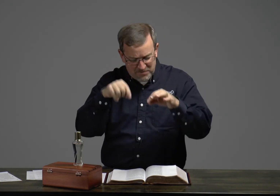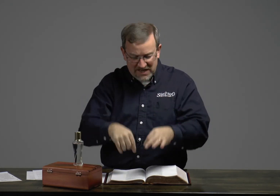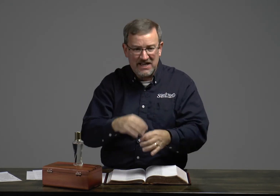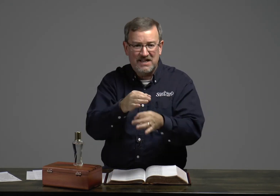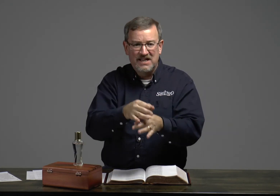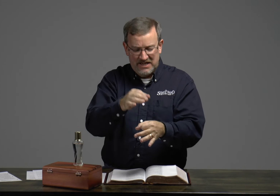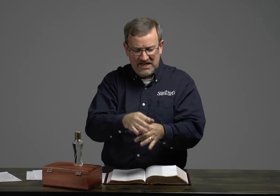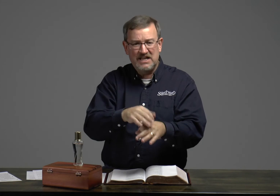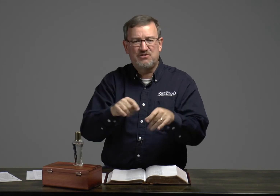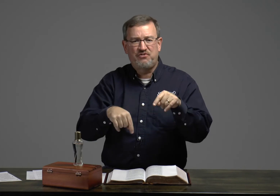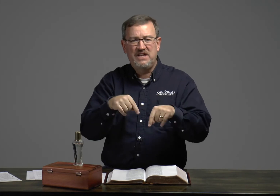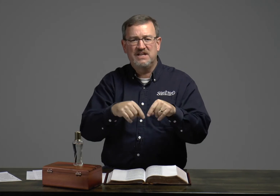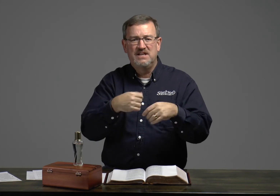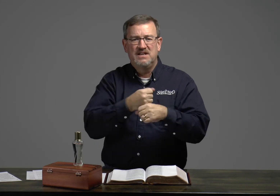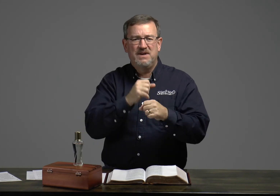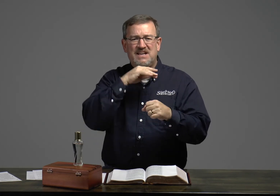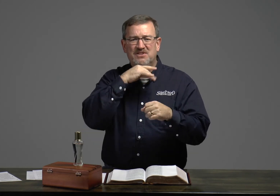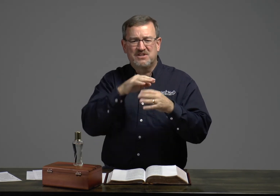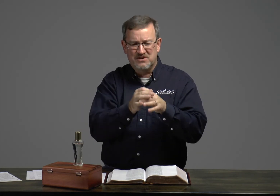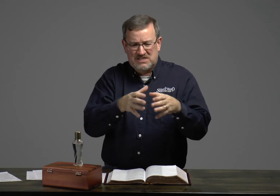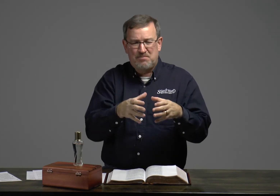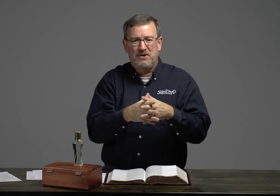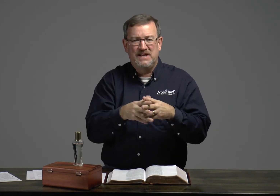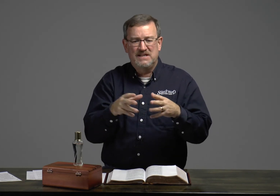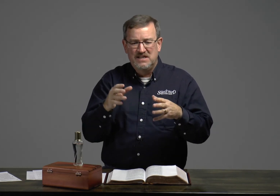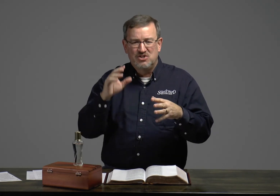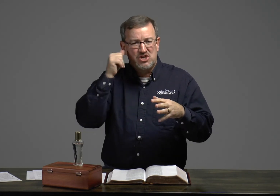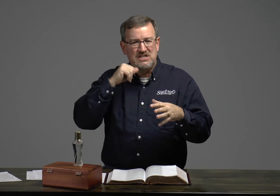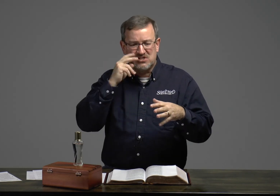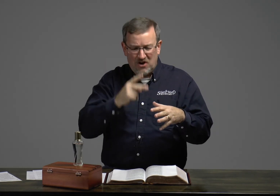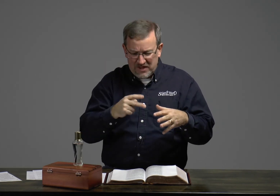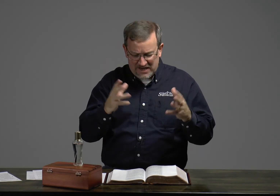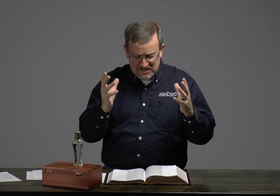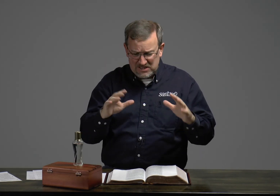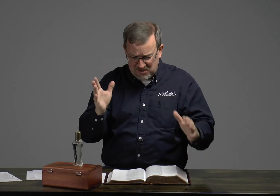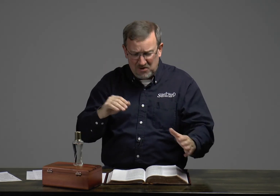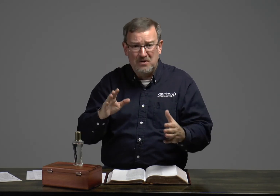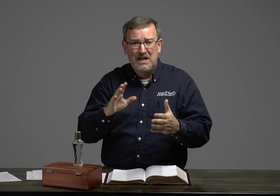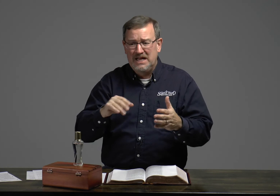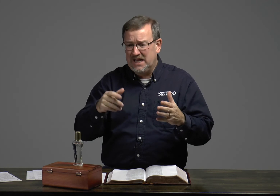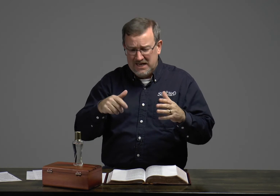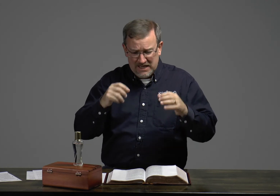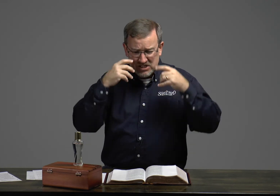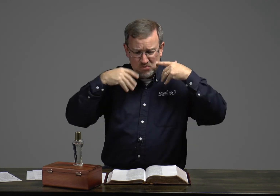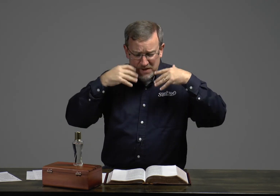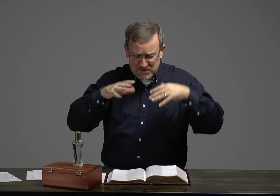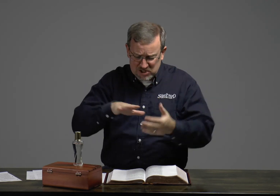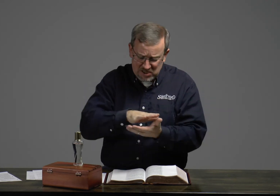and hitting his feet and making the dirt separate. And she saw that and she thought, oh, and she wept and she